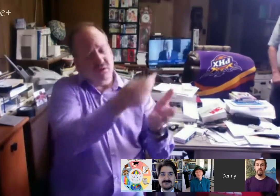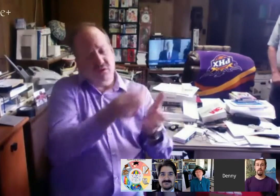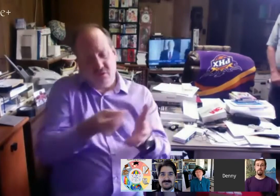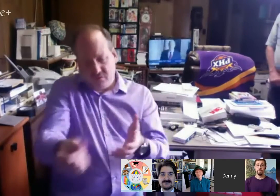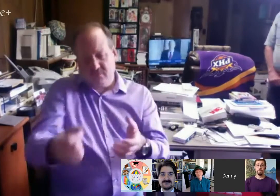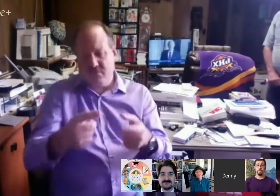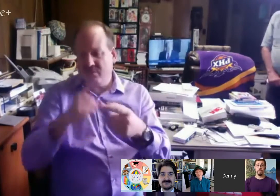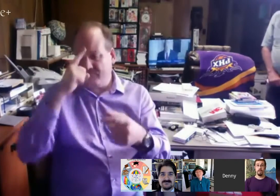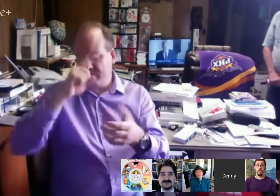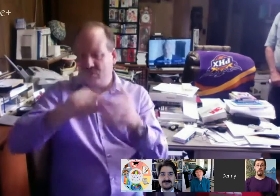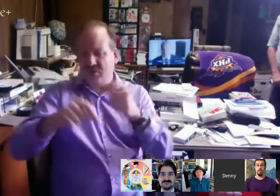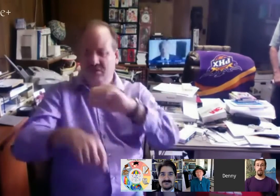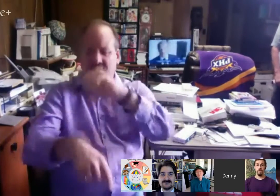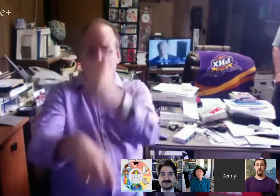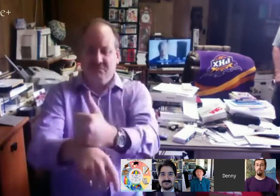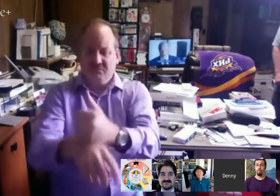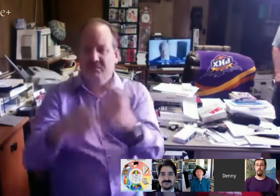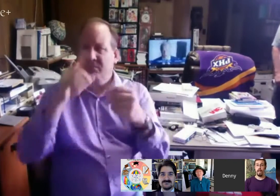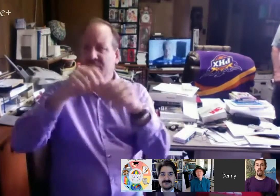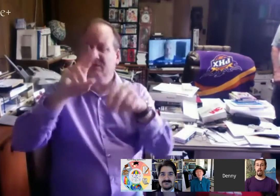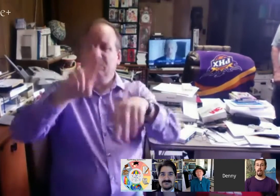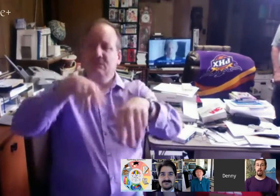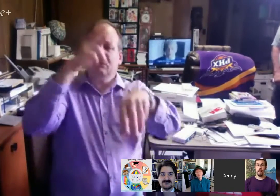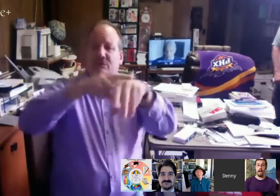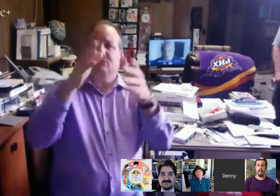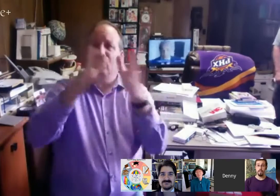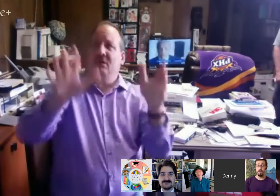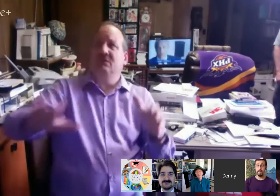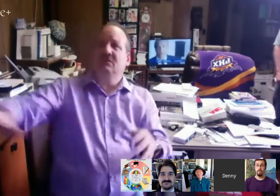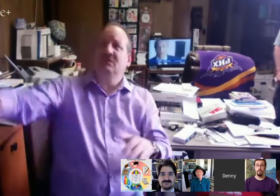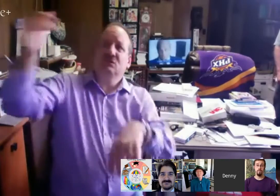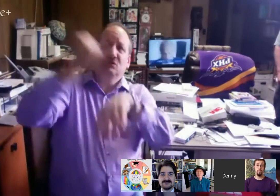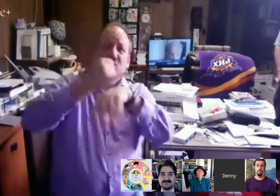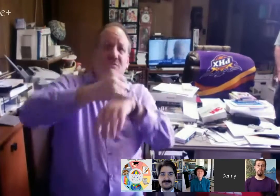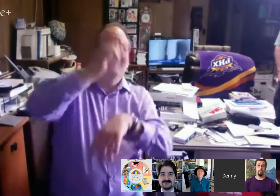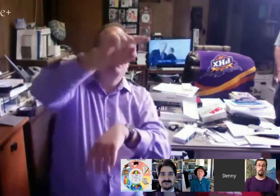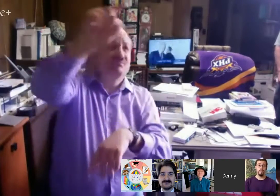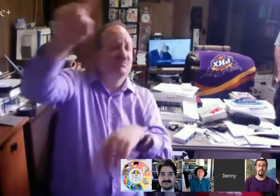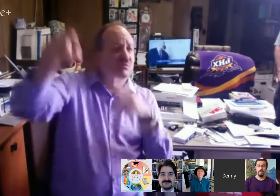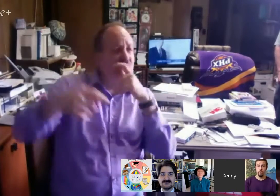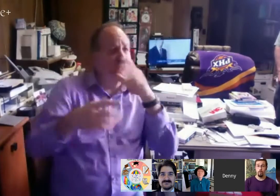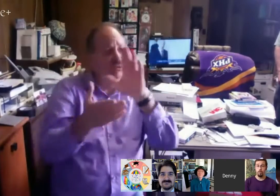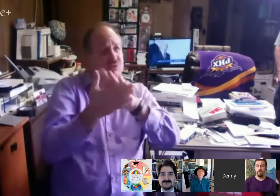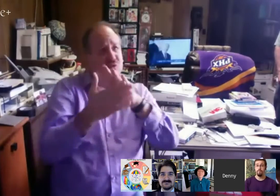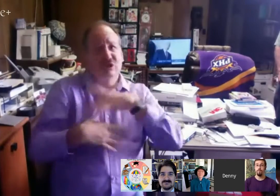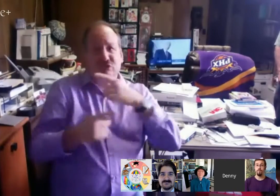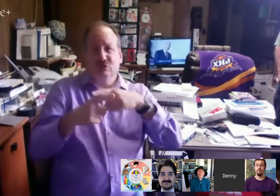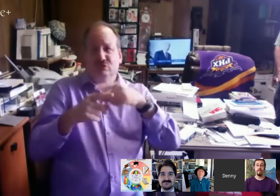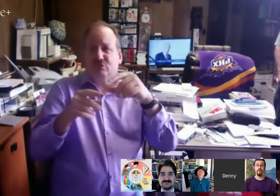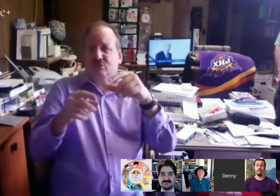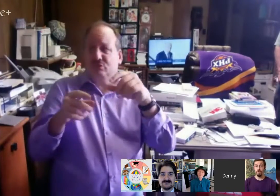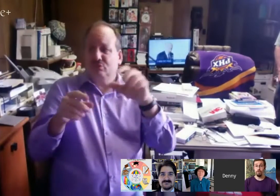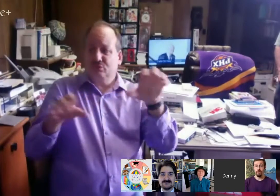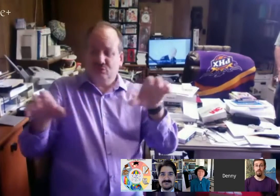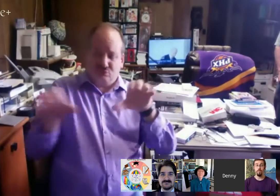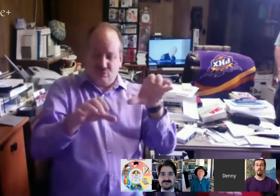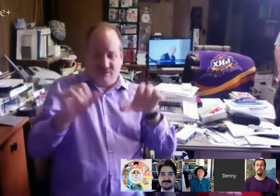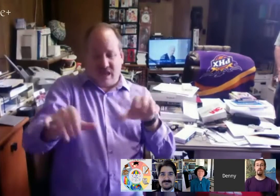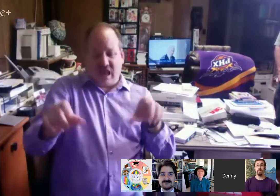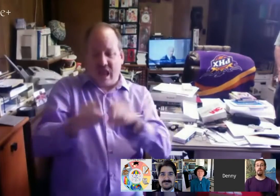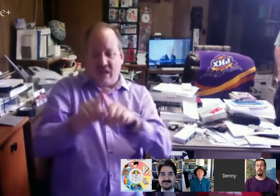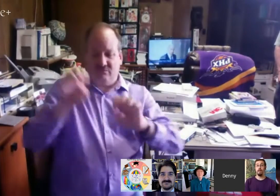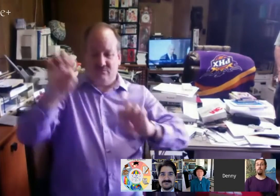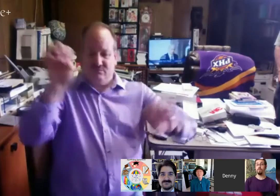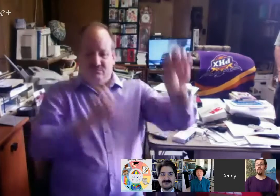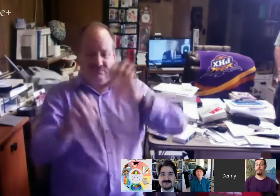that, and you have to ask money from this local government and the federal